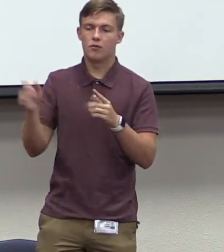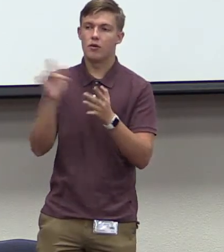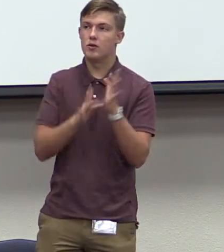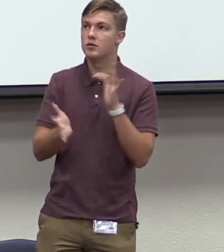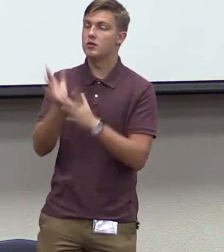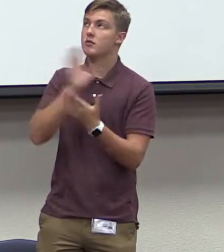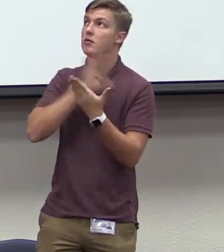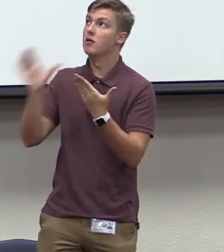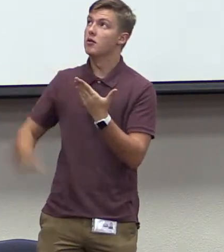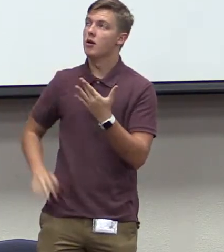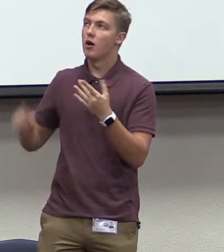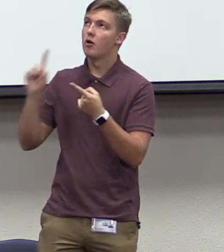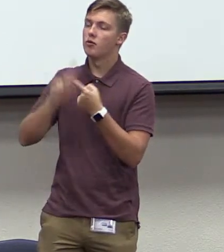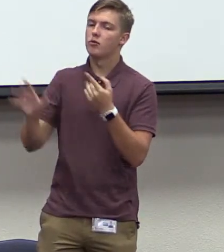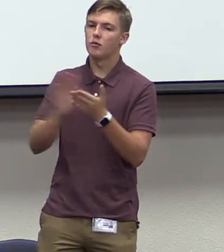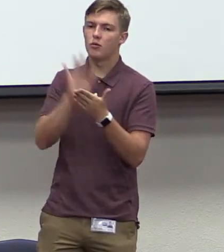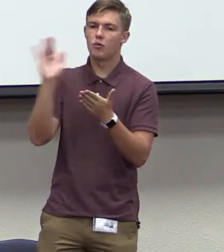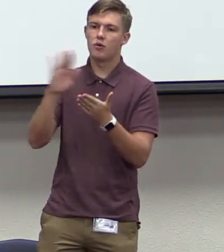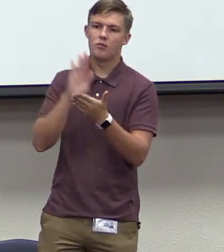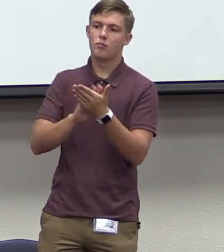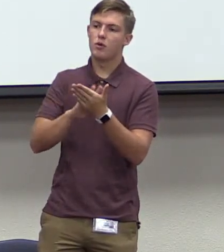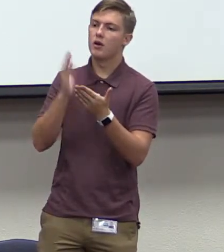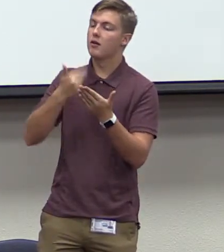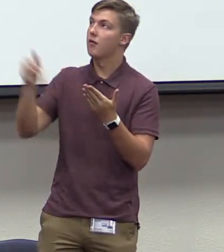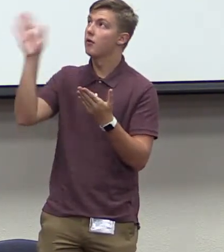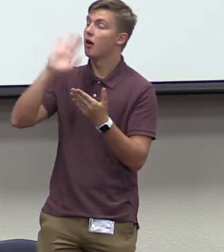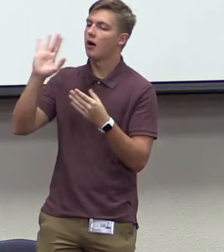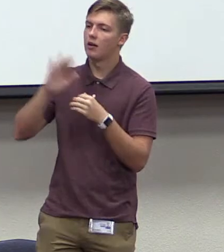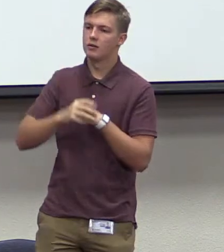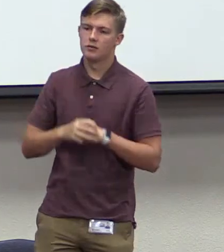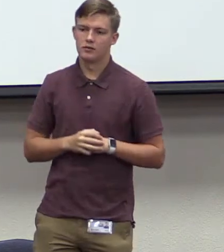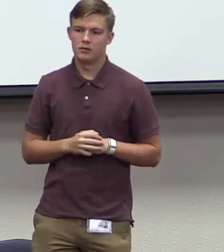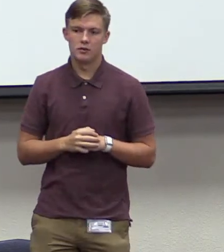Christ, to the glory and praise of God."